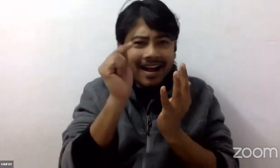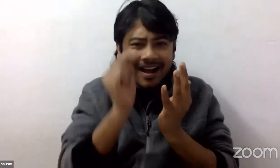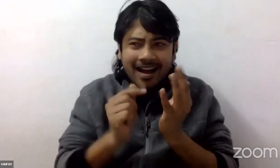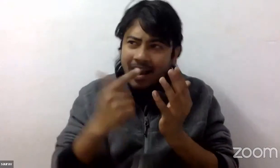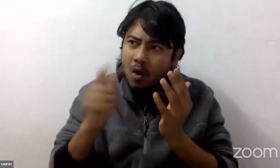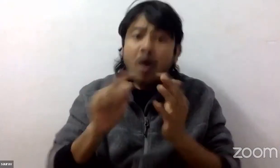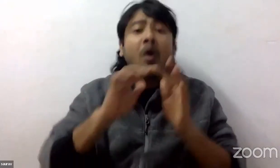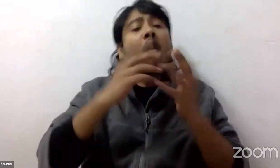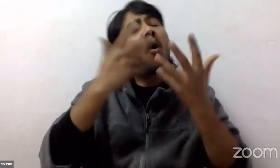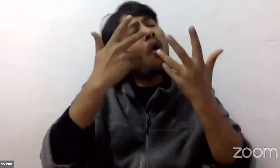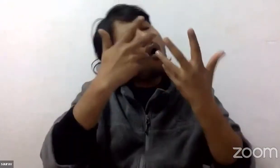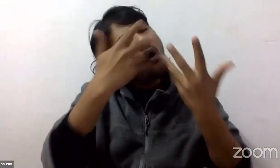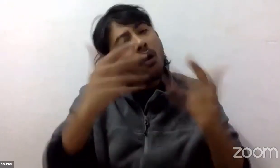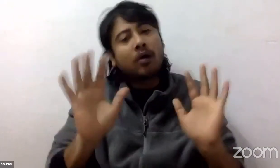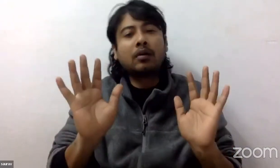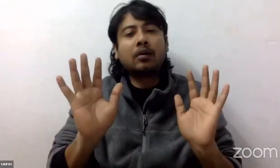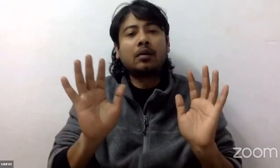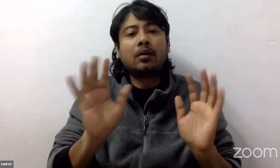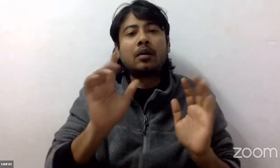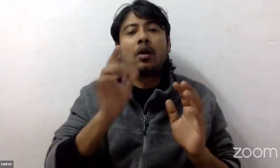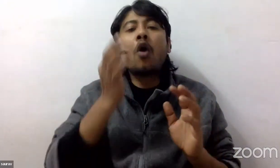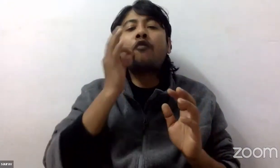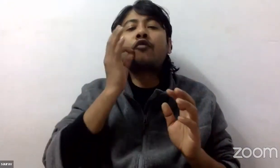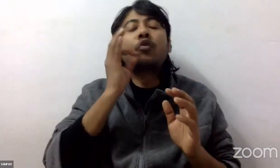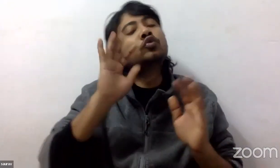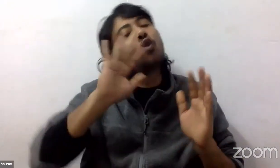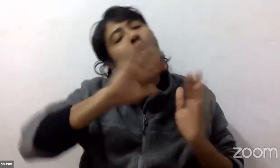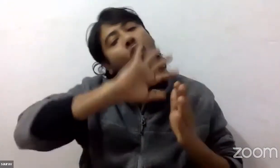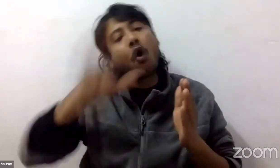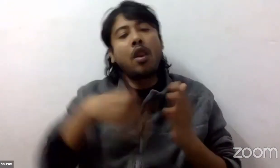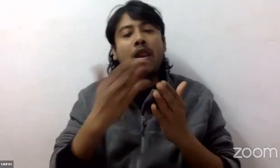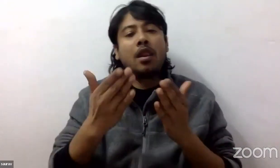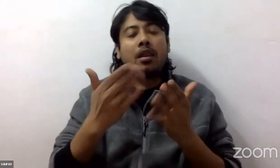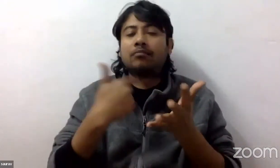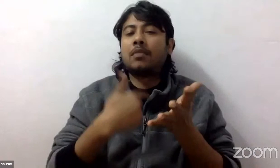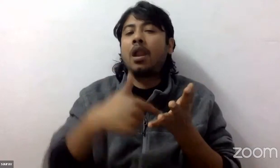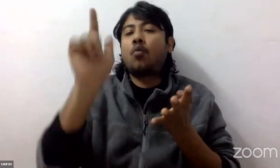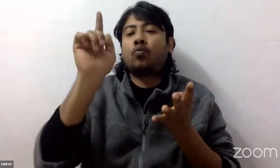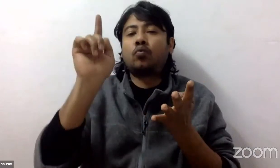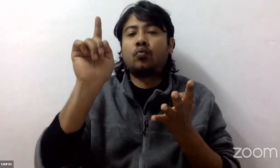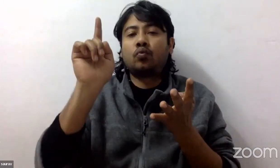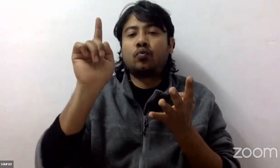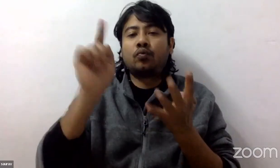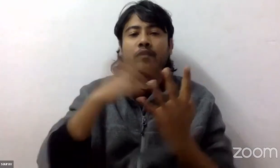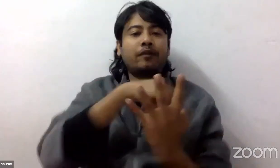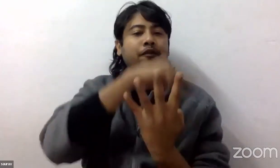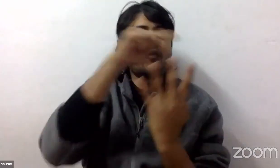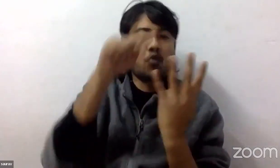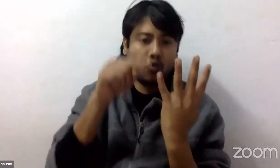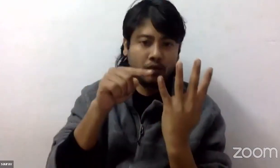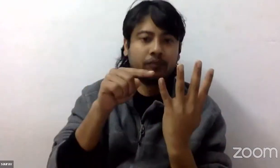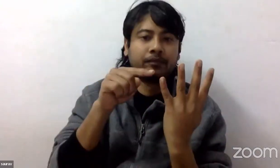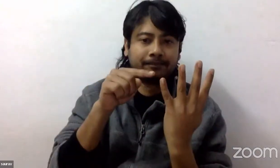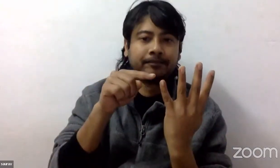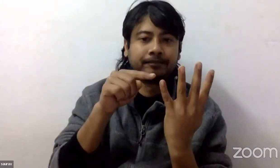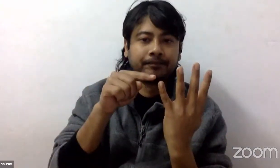next comes the level where it is difficult to observe Ekadashi with fruits also. So then there is a lot of